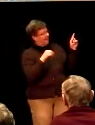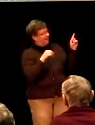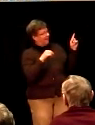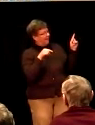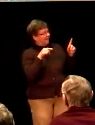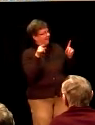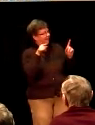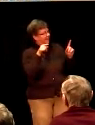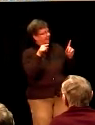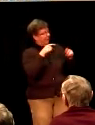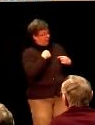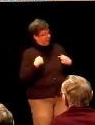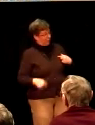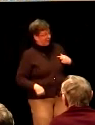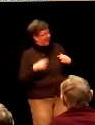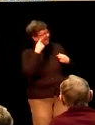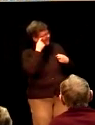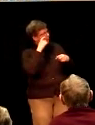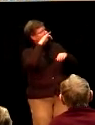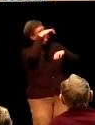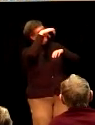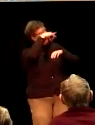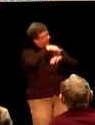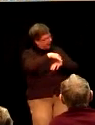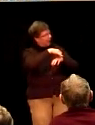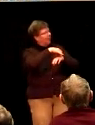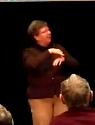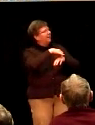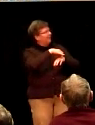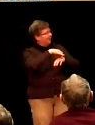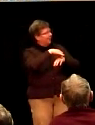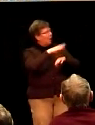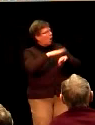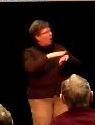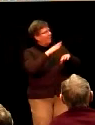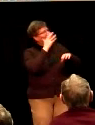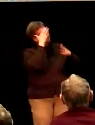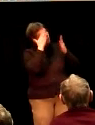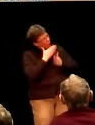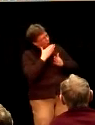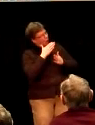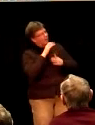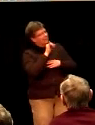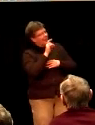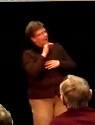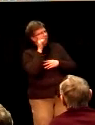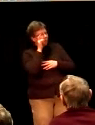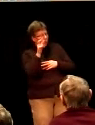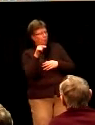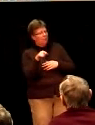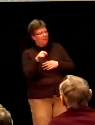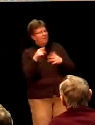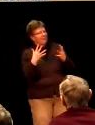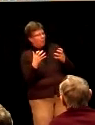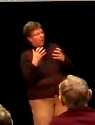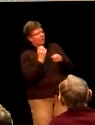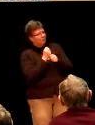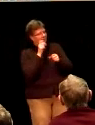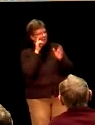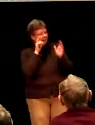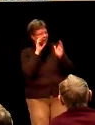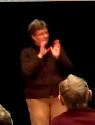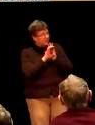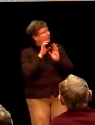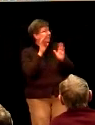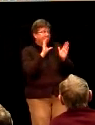they just landed a lander on the dark side of the moon. And so they have another satellite that's going around, and they wanted to get a picture. Evidently,